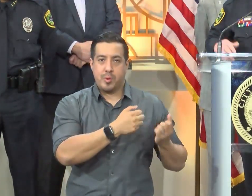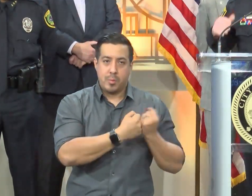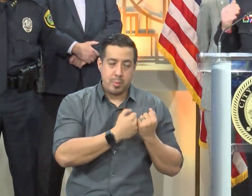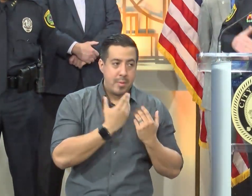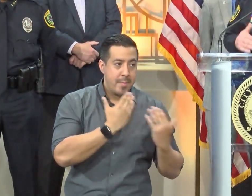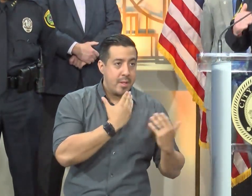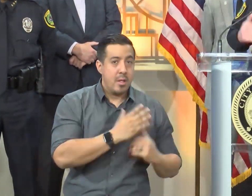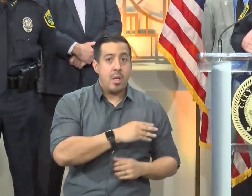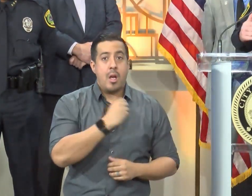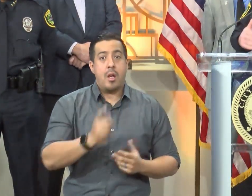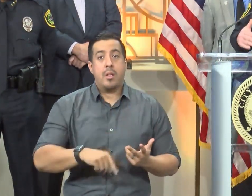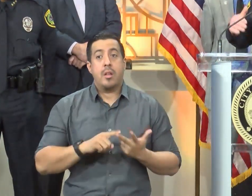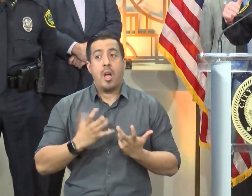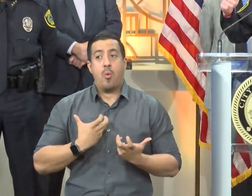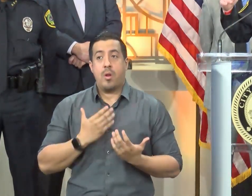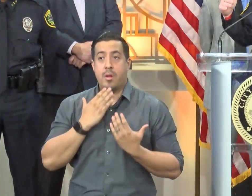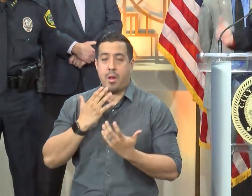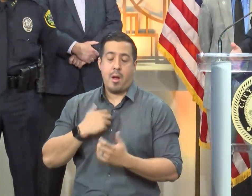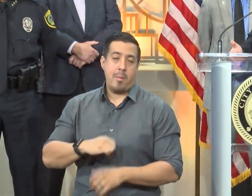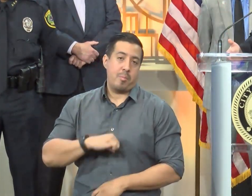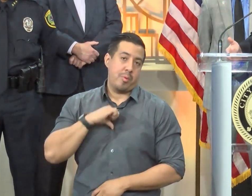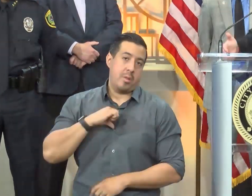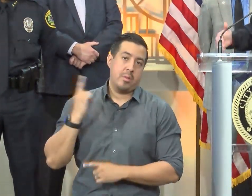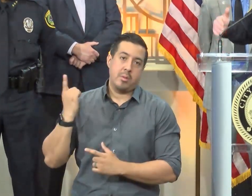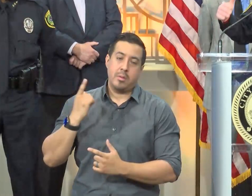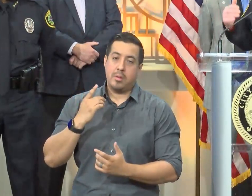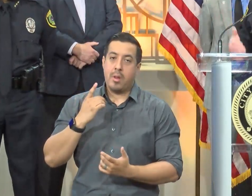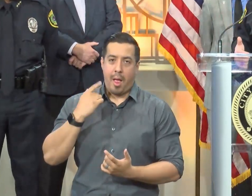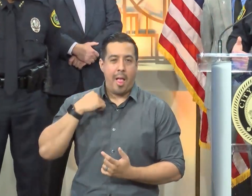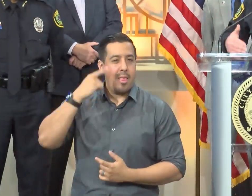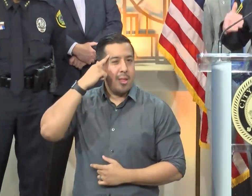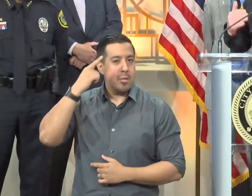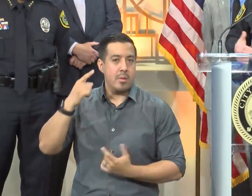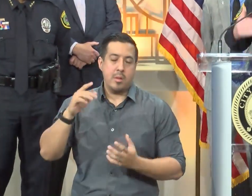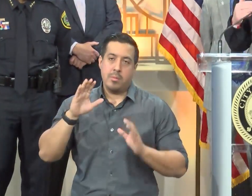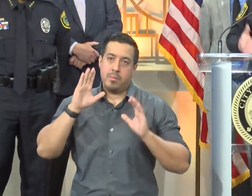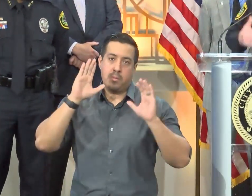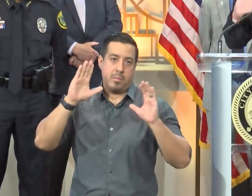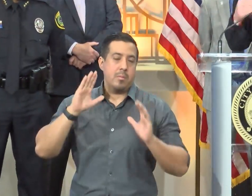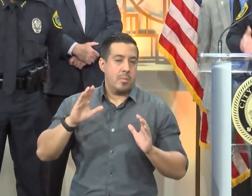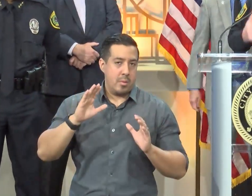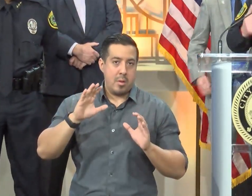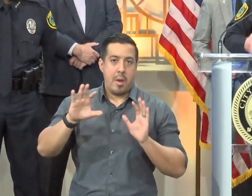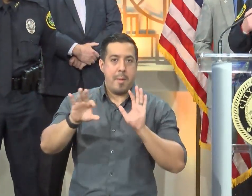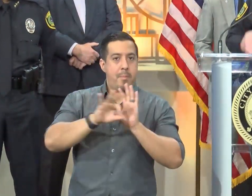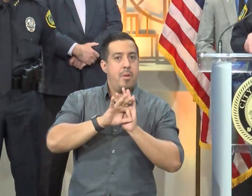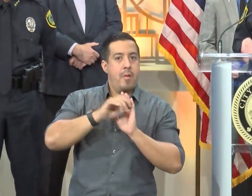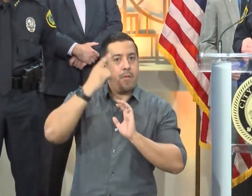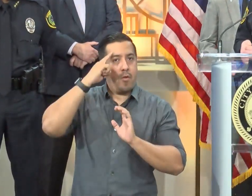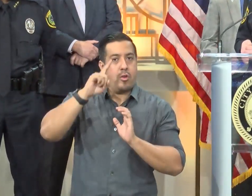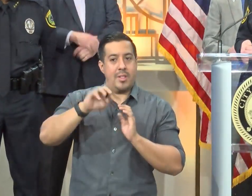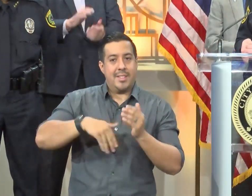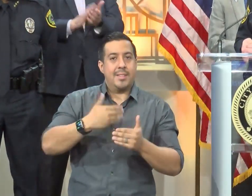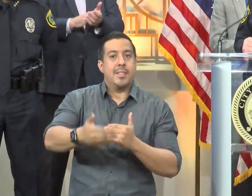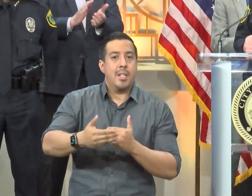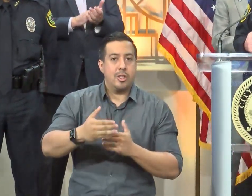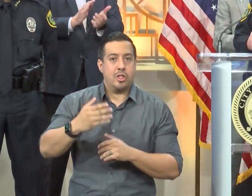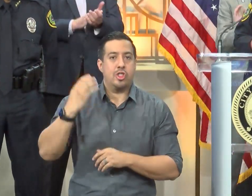And Mayor, I'm elated and proud to say that you have made an excellent, outstanding, and phenomenal selection for Houston's next chief of